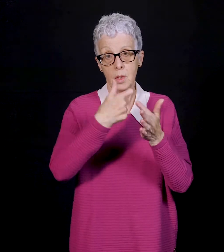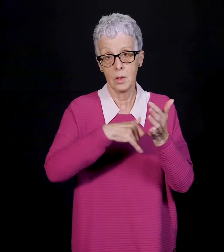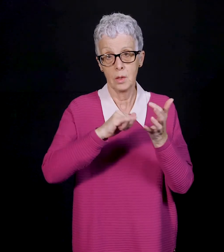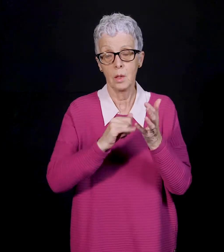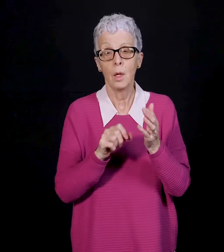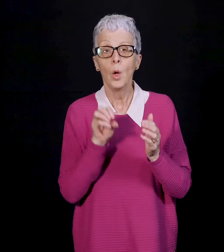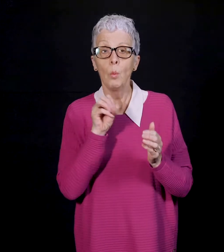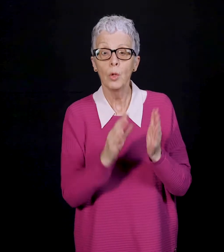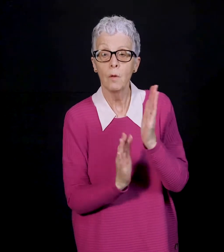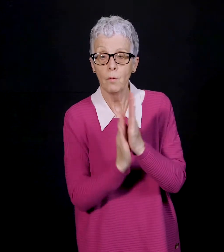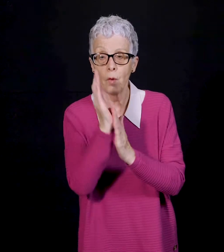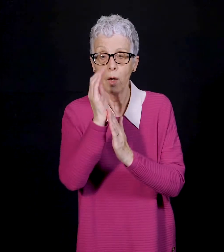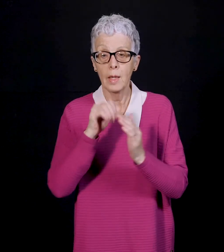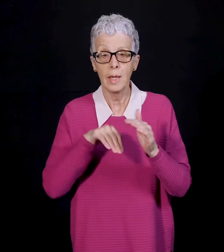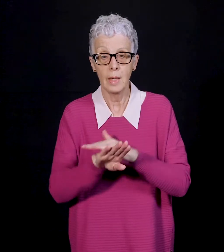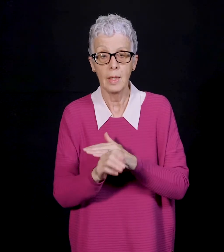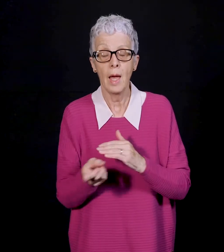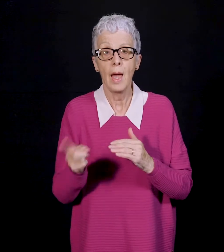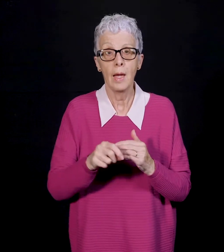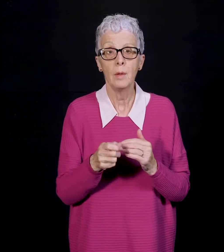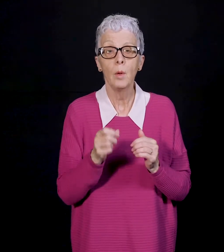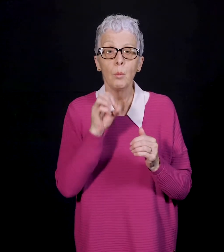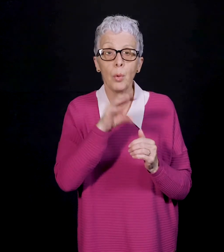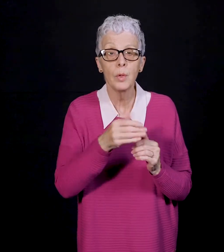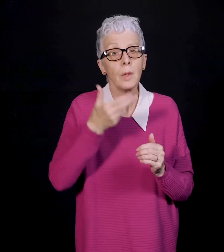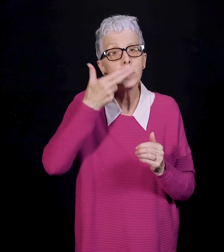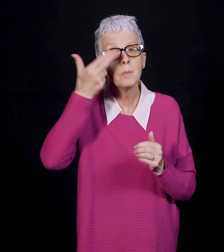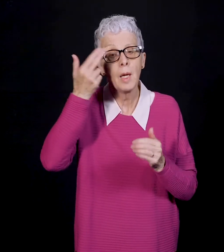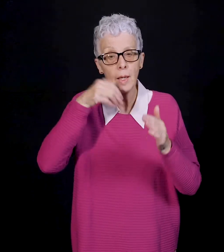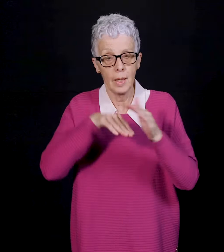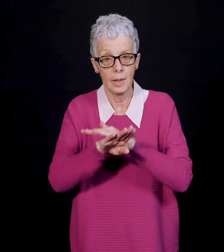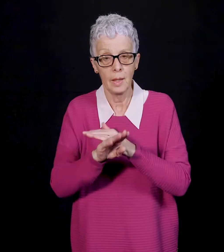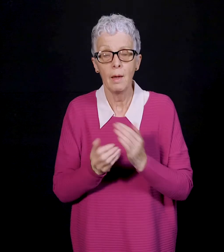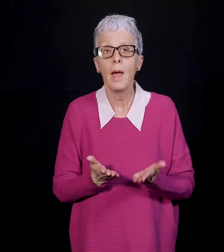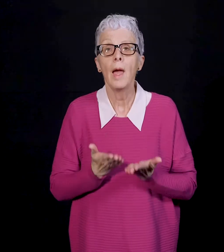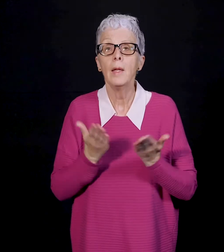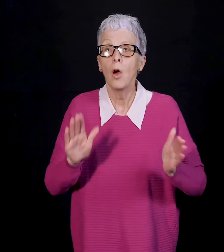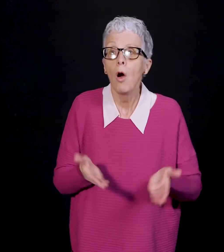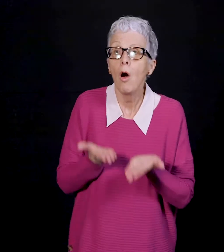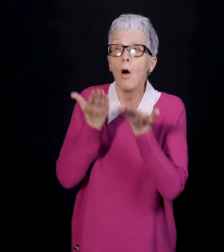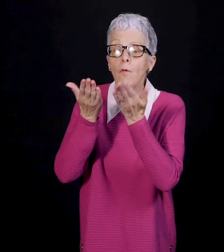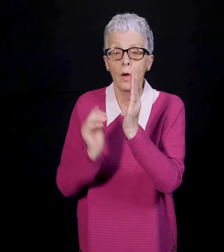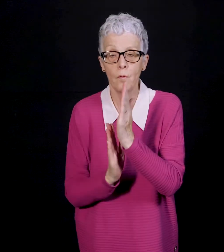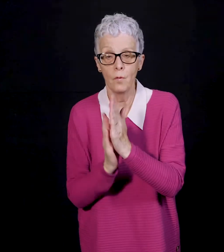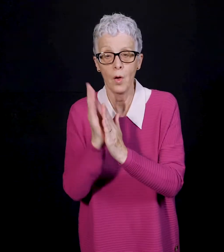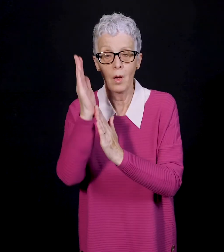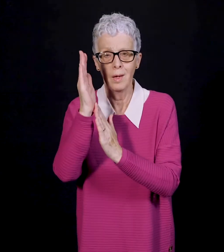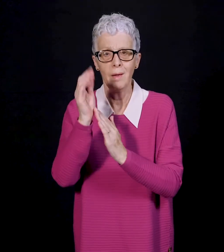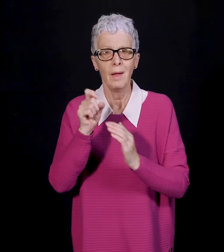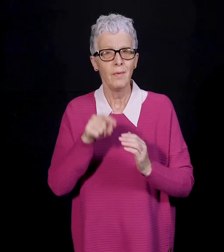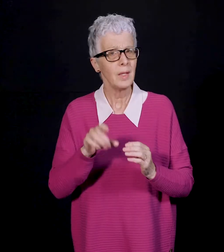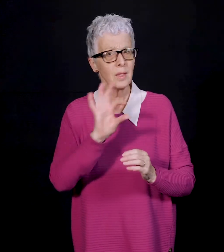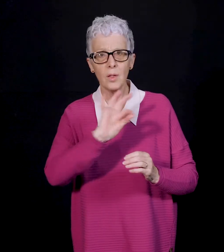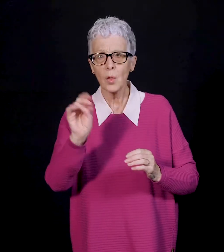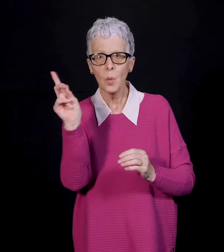put fire in them and added incense and they offered unauthorized fire. This was in complete contrast with the pattern